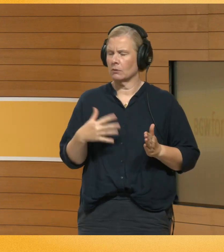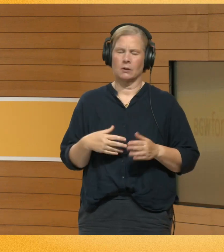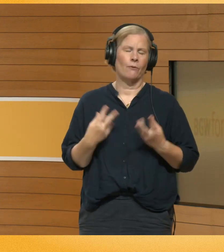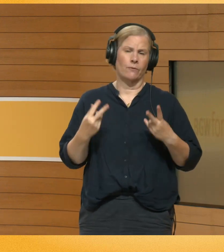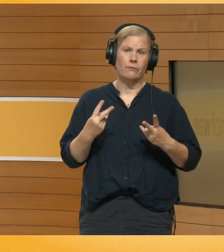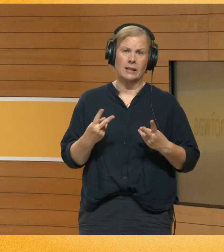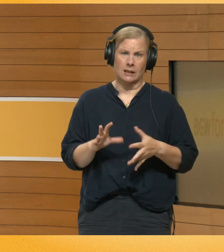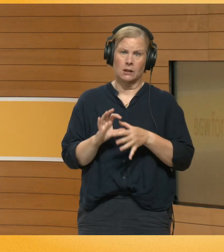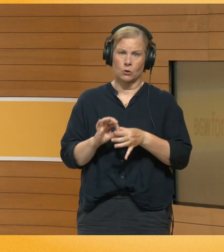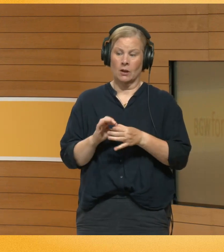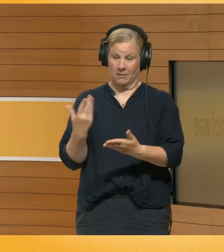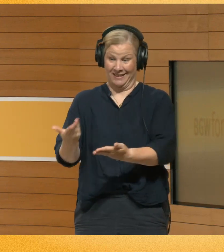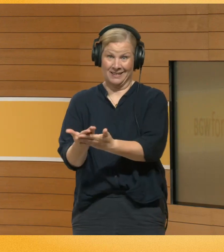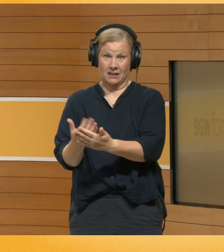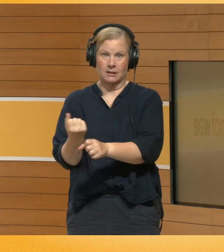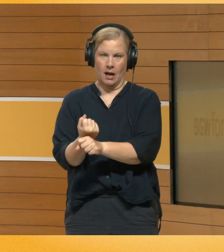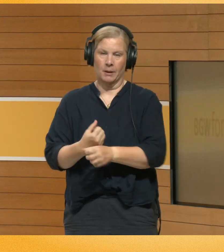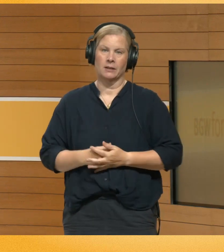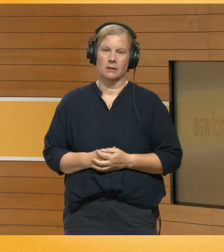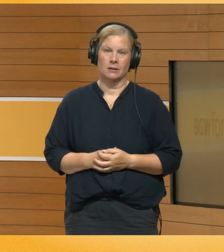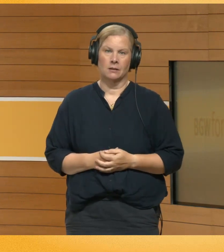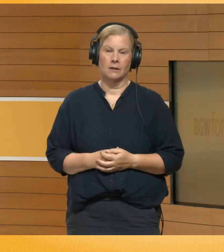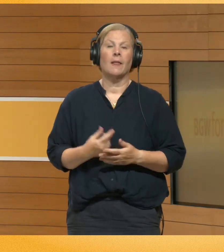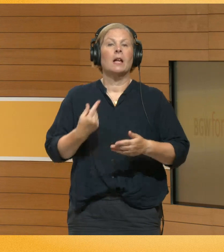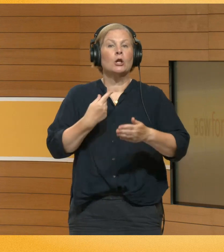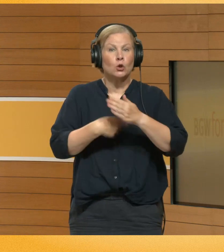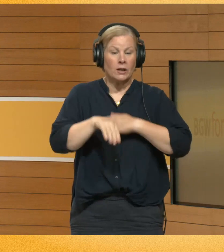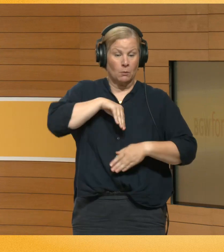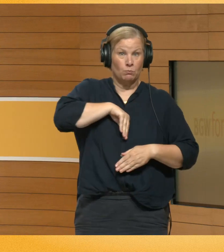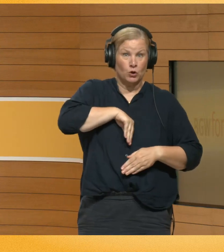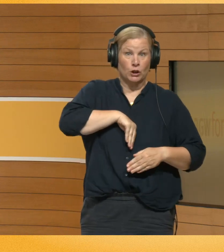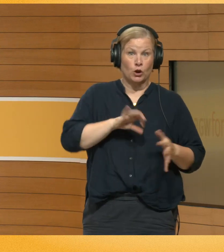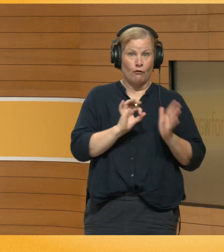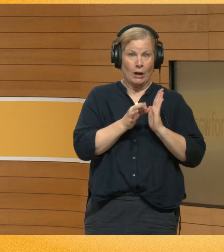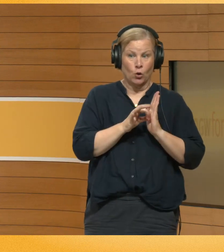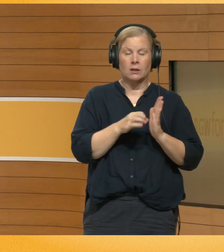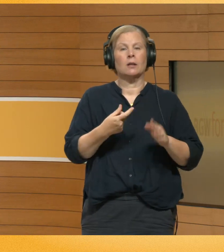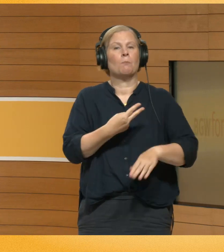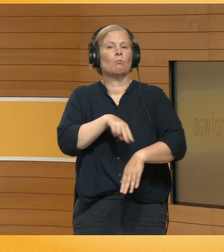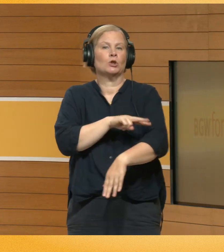the musculoskeletal disease. I mean, there's a lot of theories, high cortisol levels.